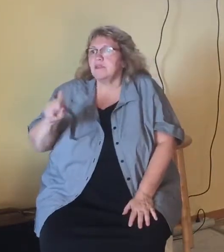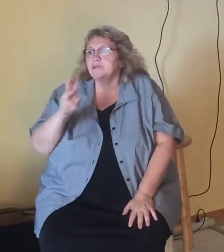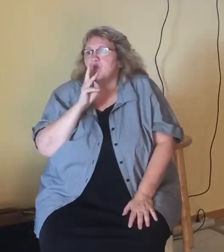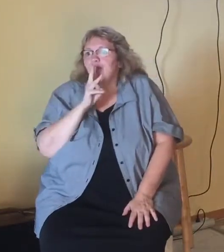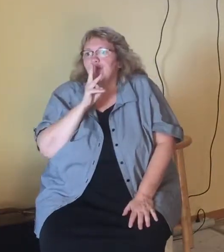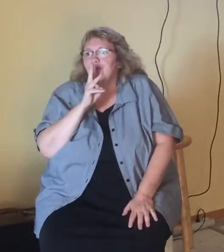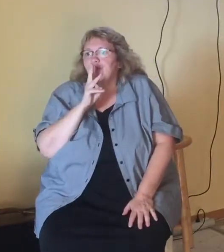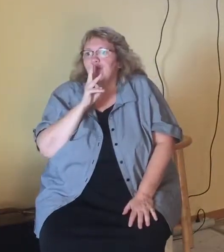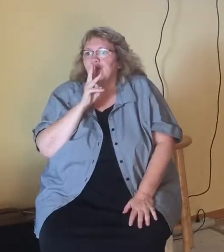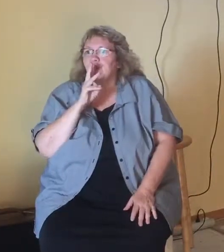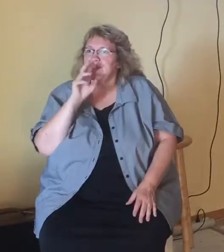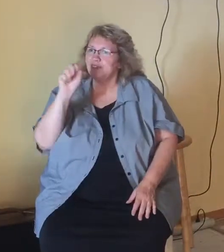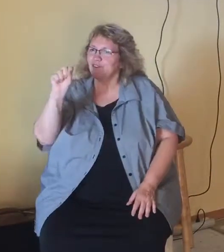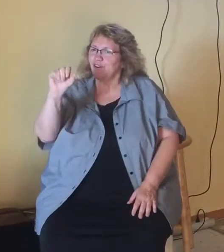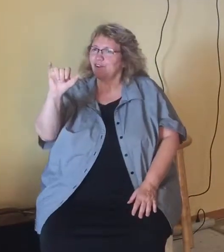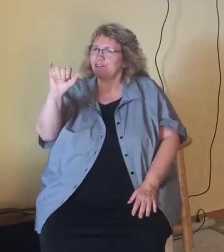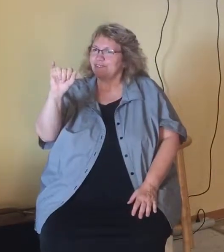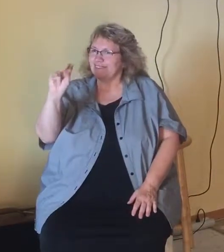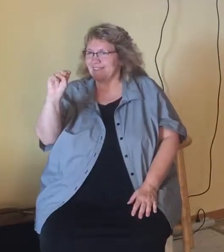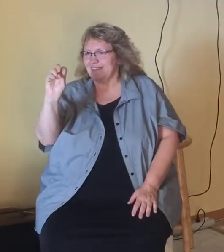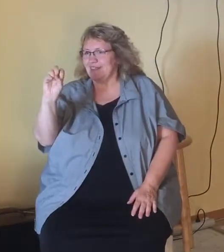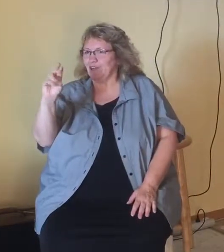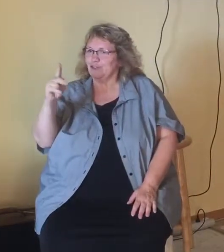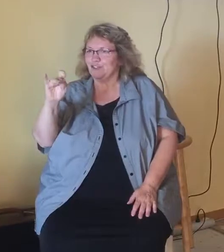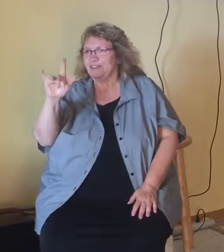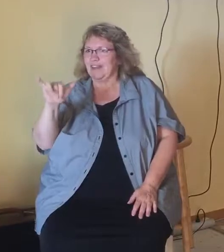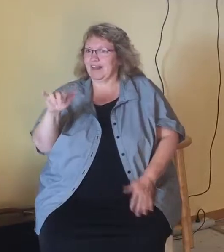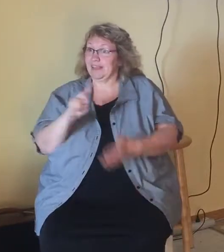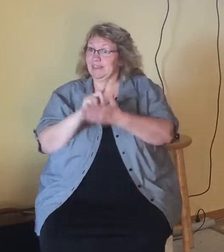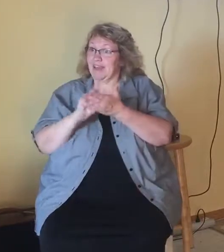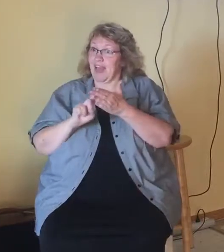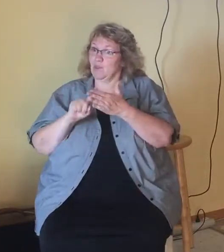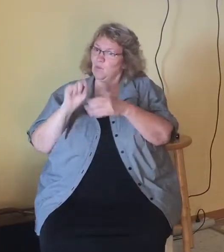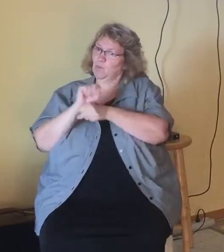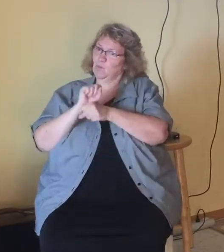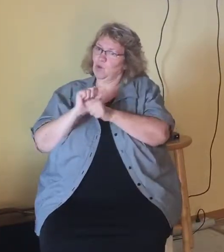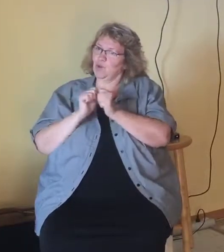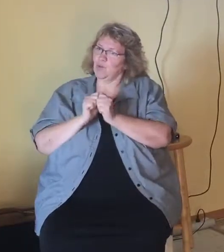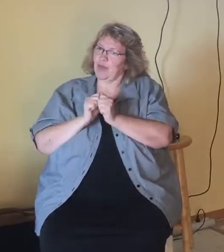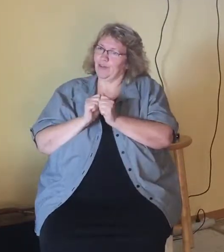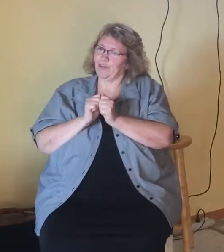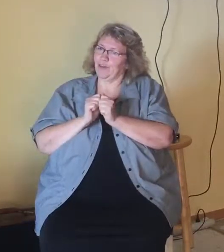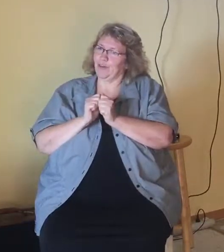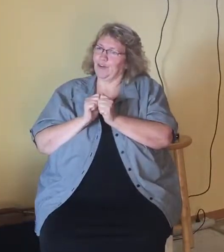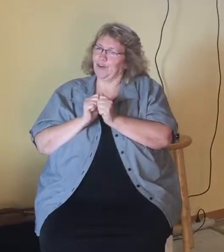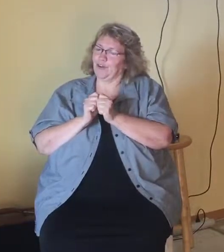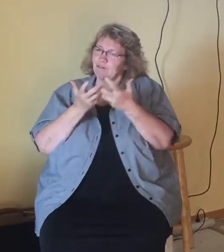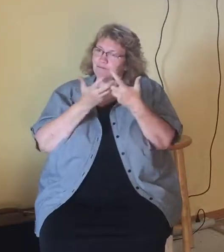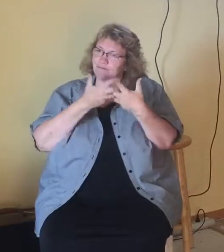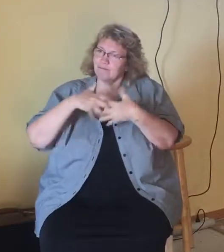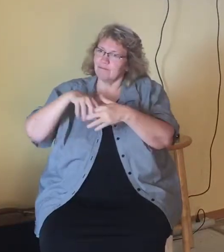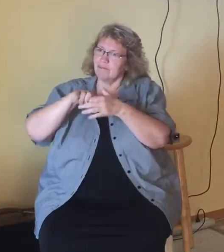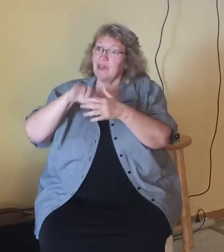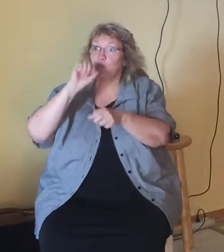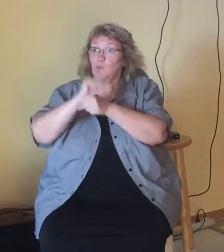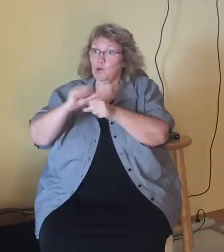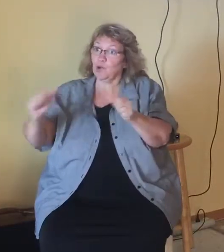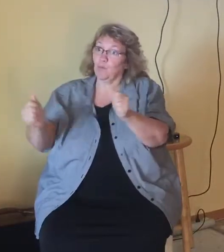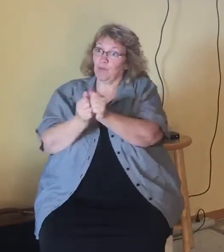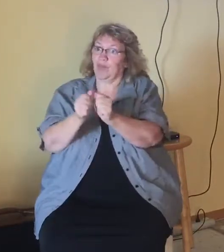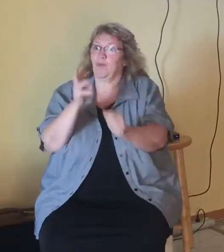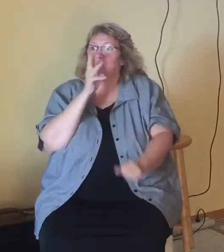are synergistically designed to work together and to work with water.